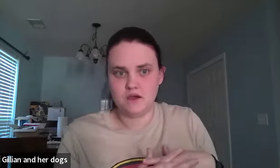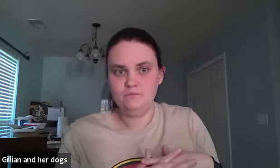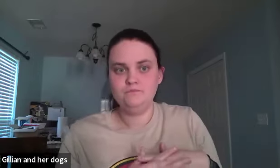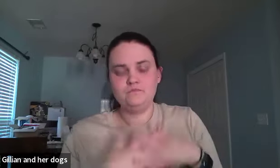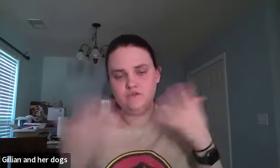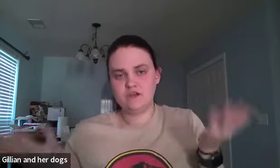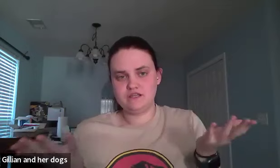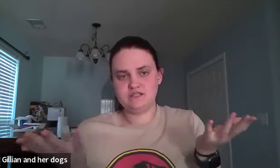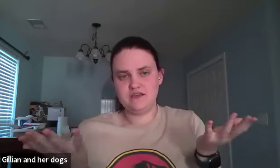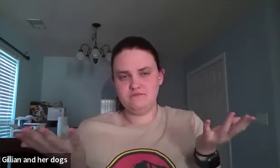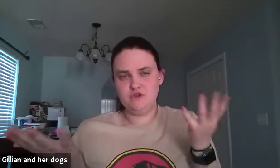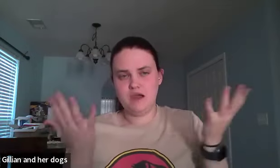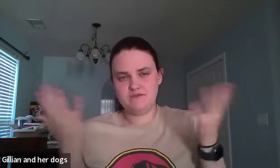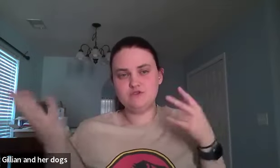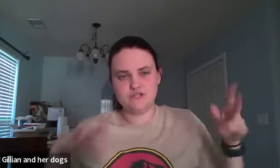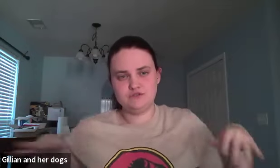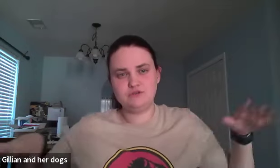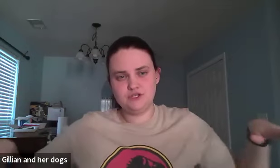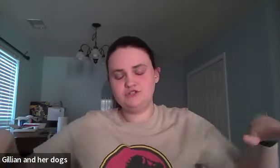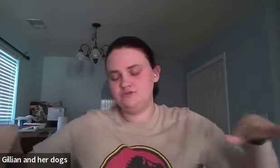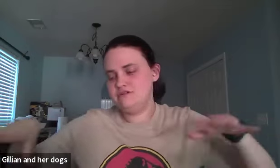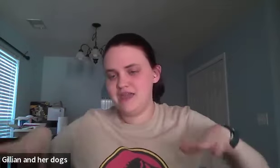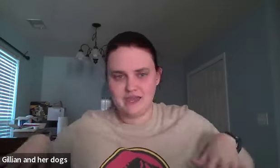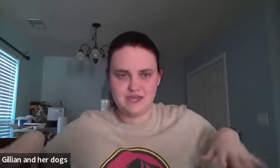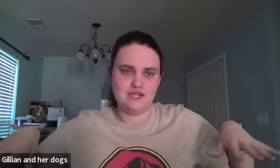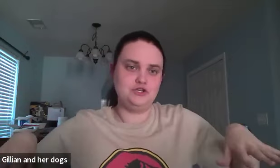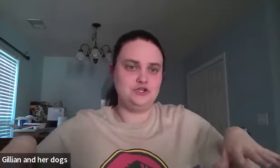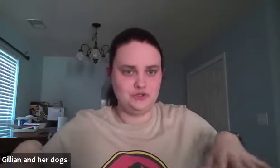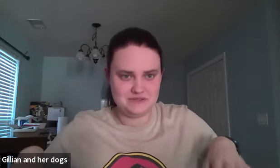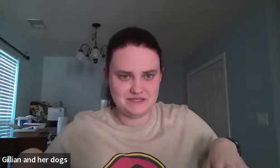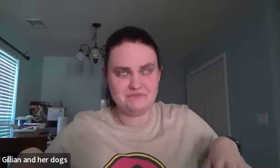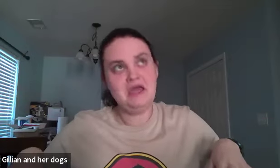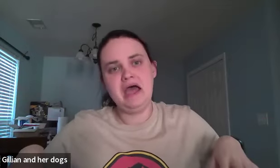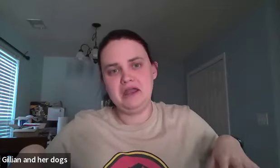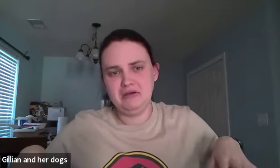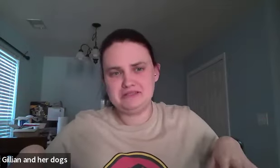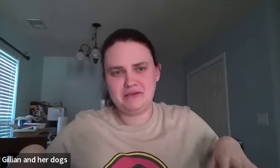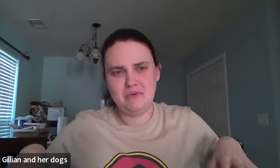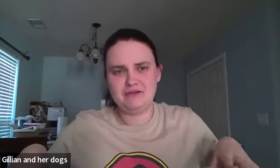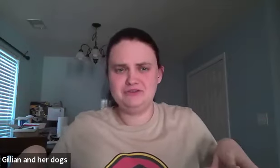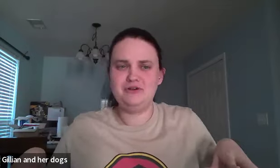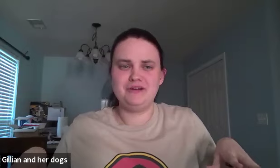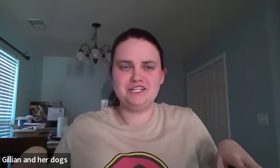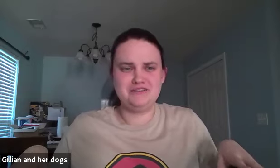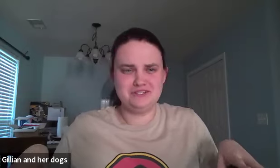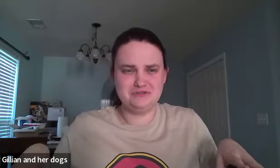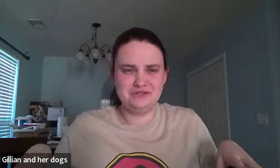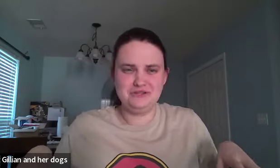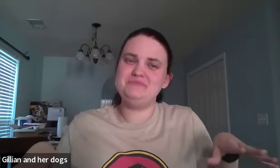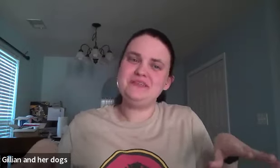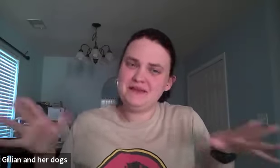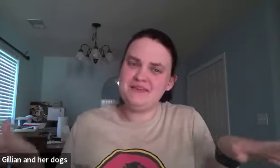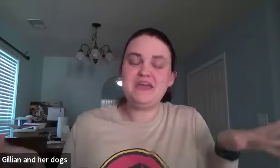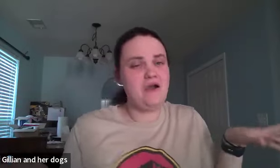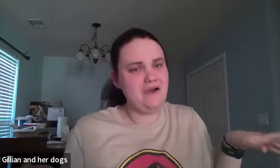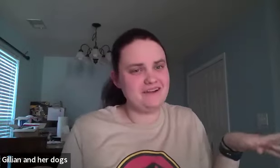well. If you have those visual cues, you can use them. I know it's like, wow, you call my child a visual cue, but it's